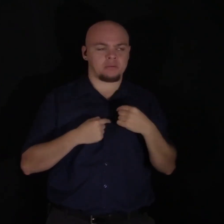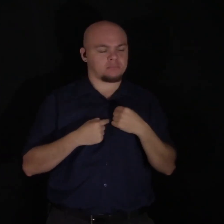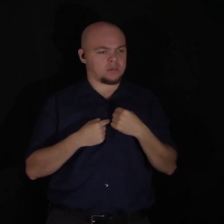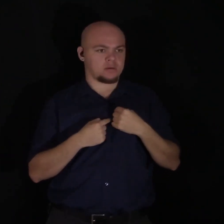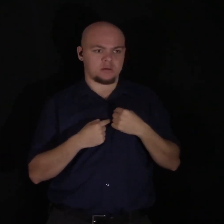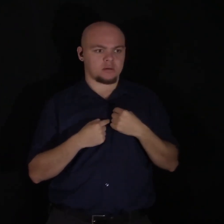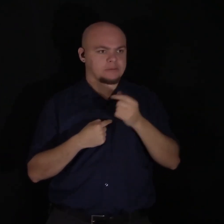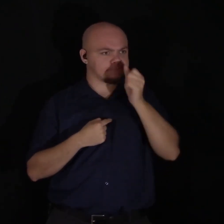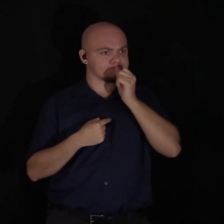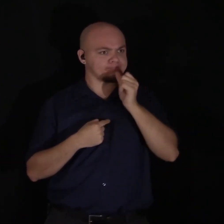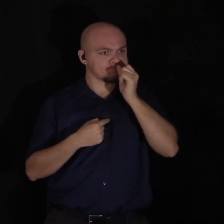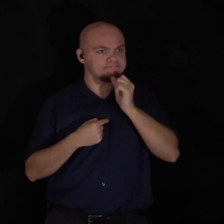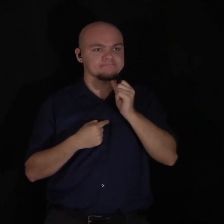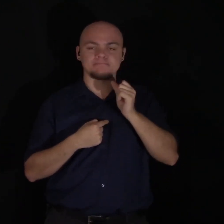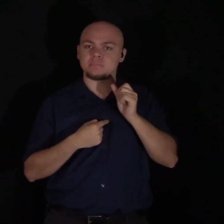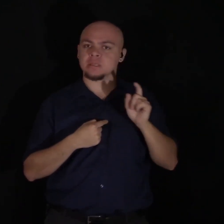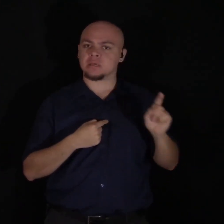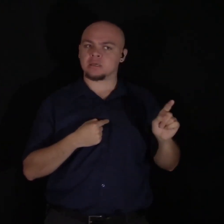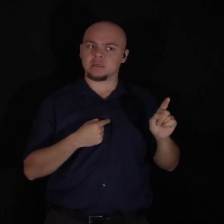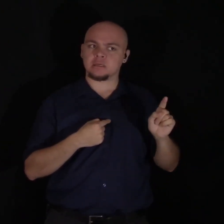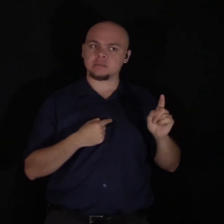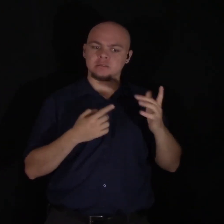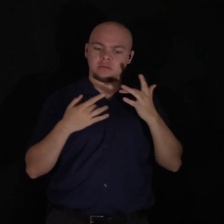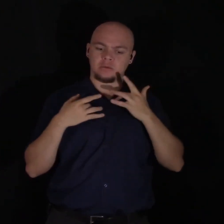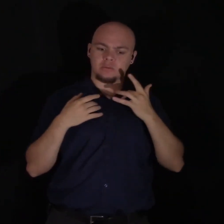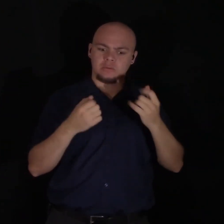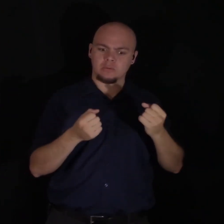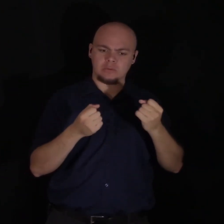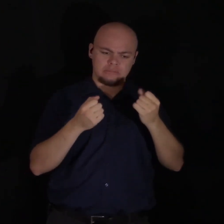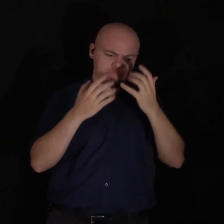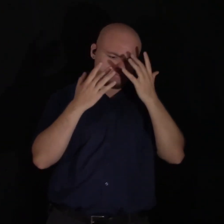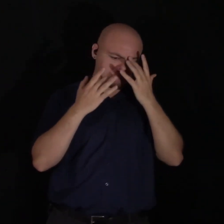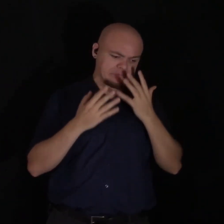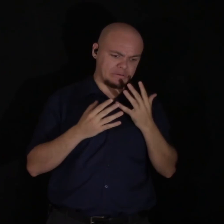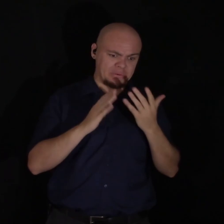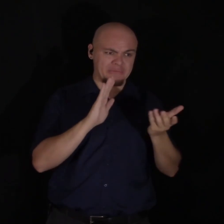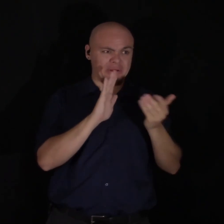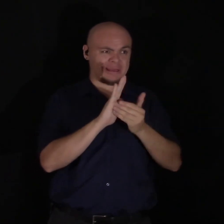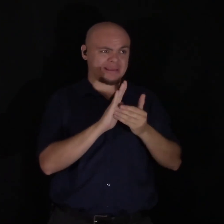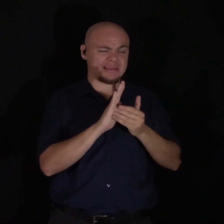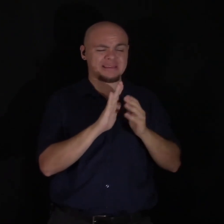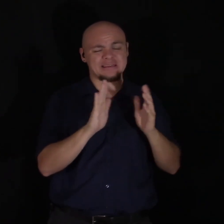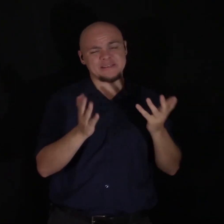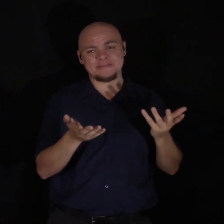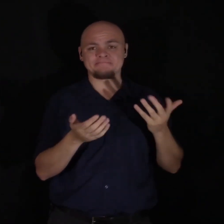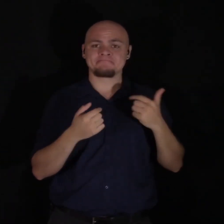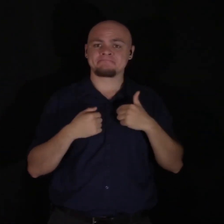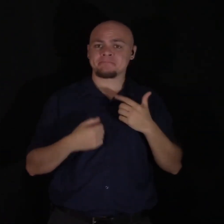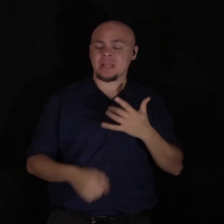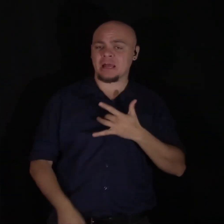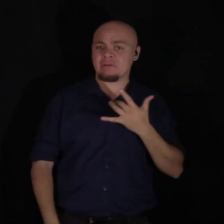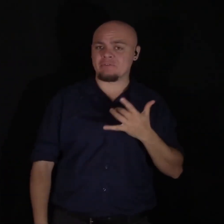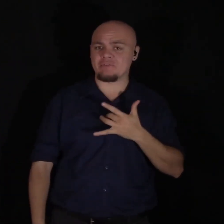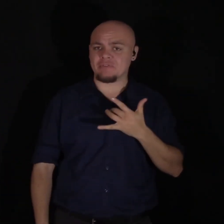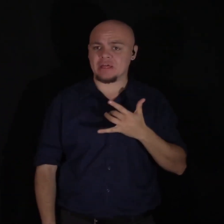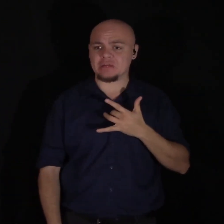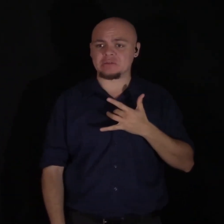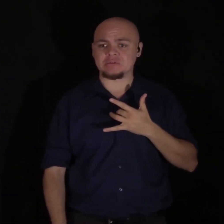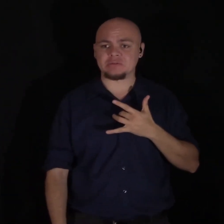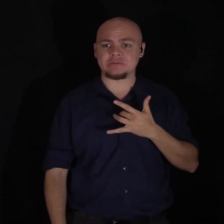he should renew his grief by a recital of his misfortunes. I felt the greatest eagerness to